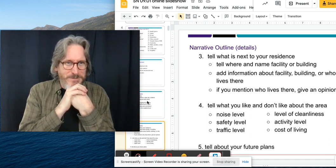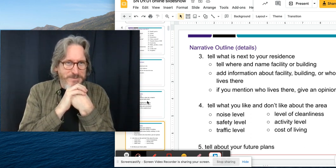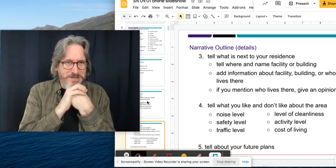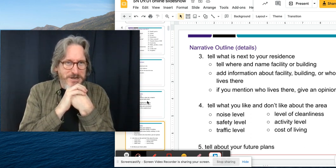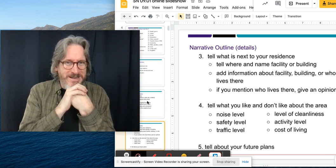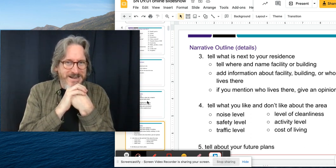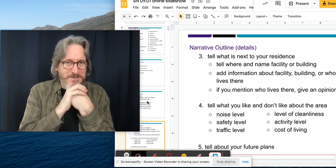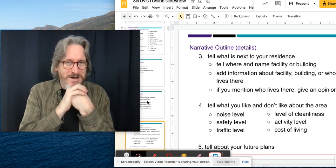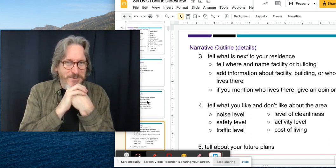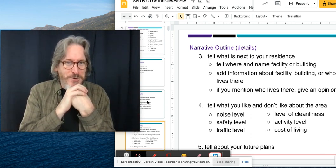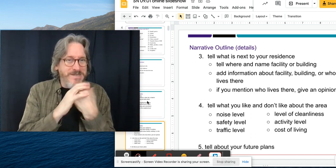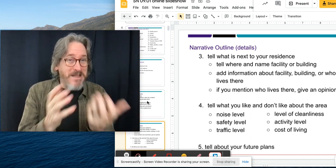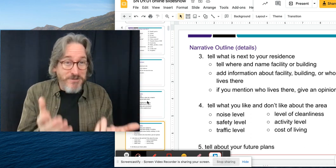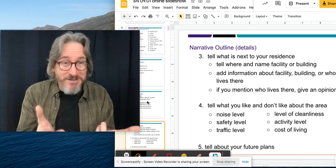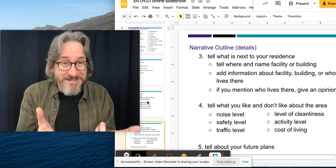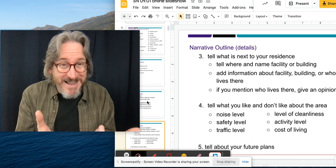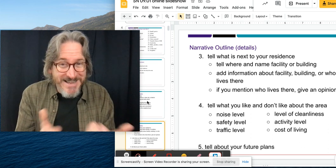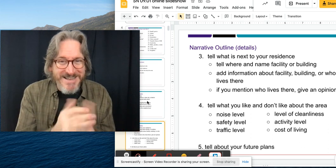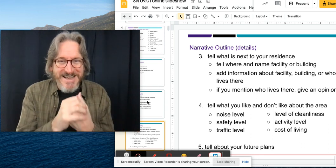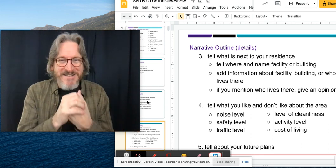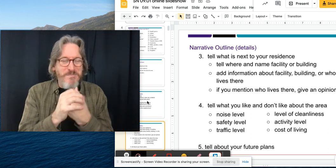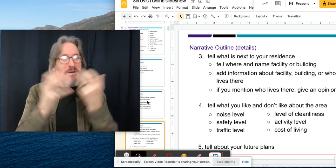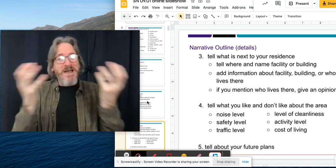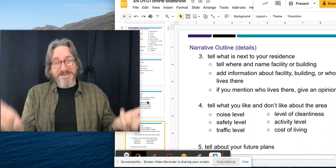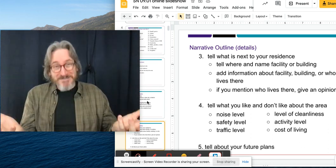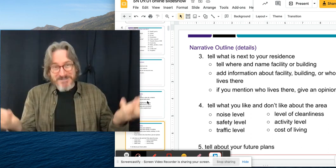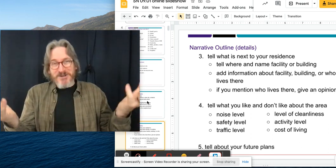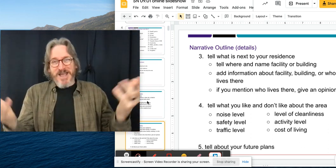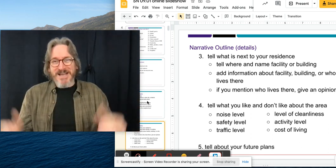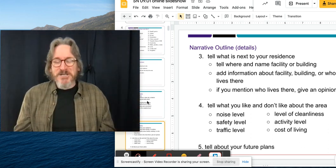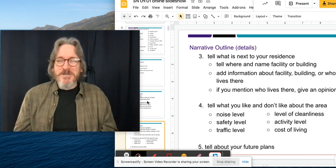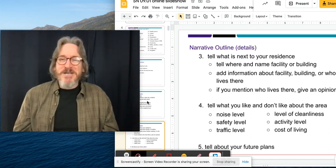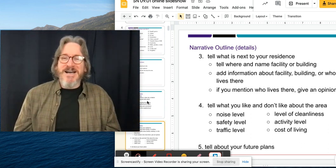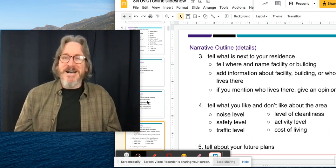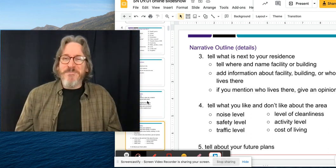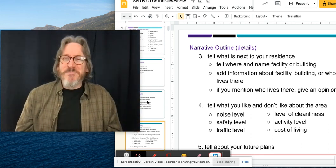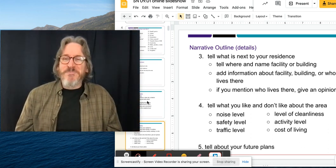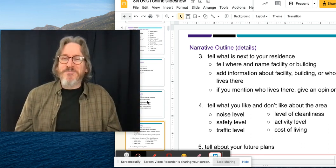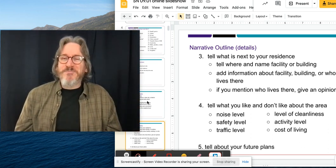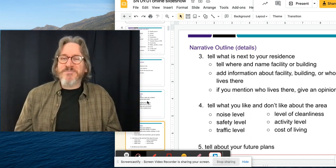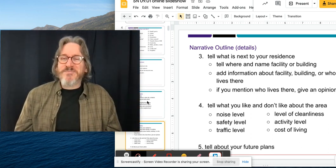for deaf people to be talking about noise level, but okay.